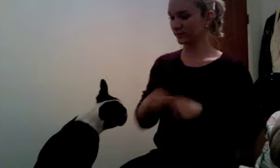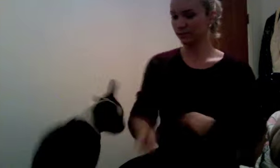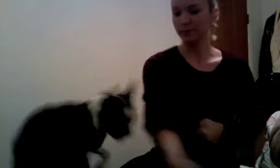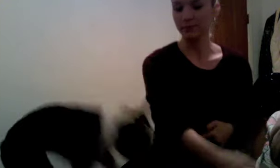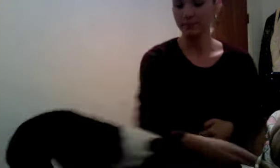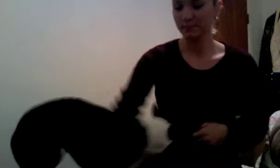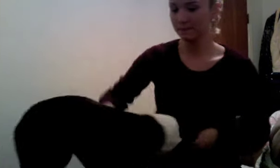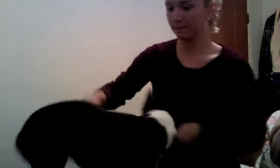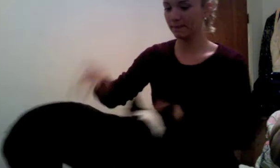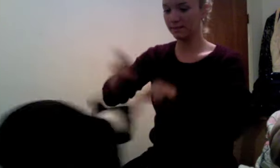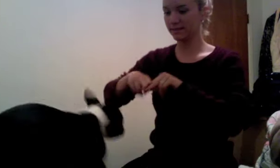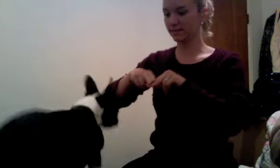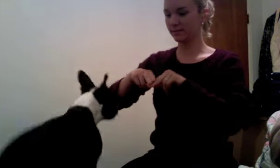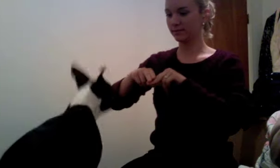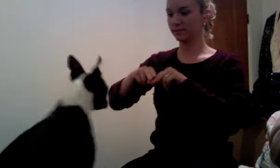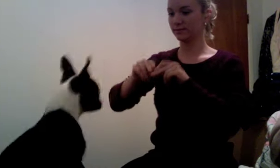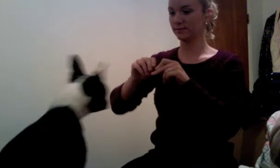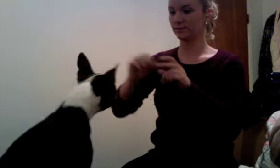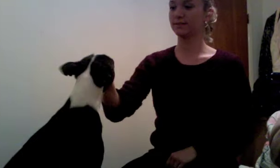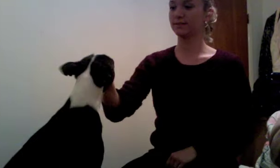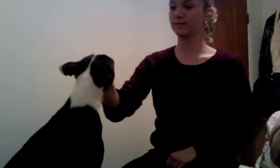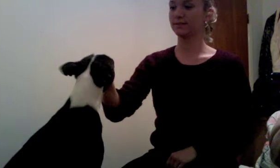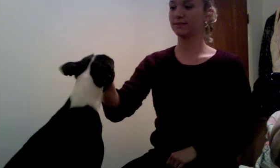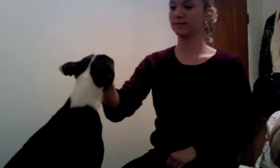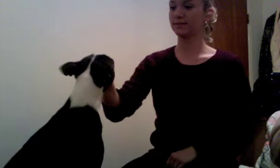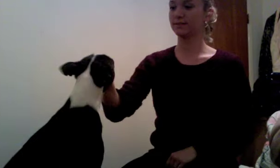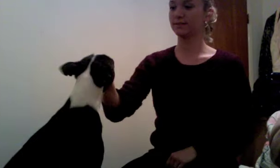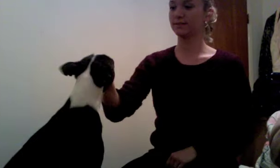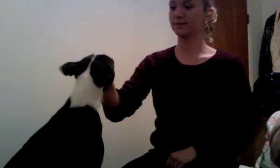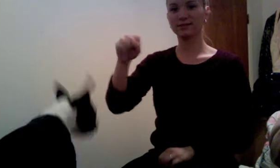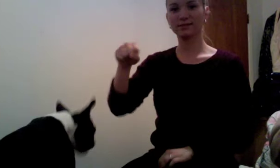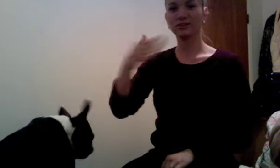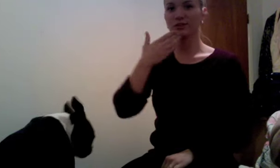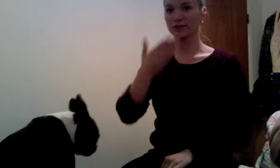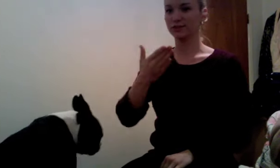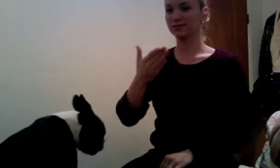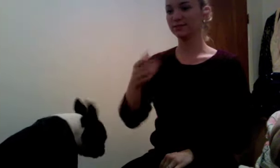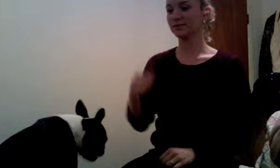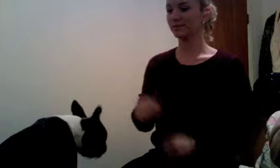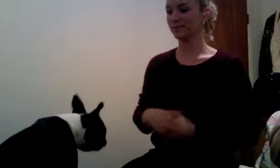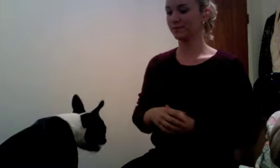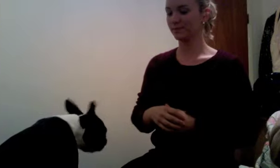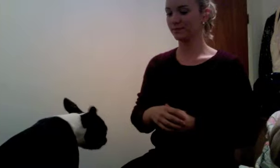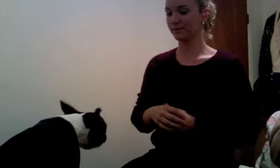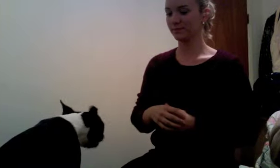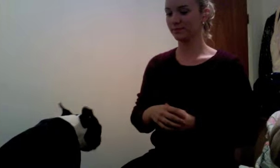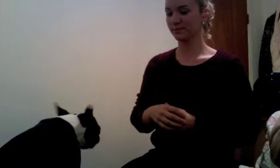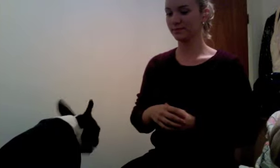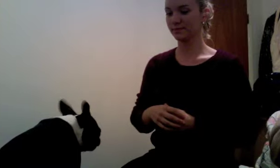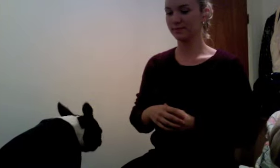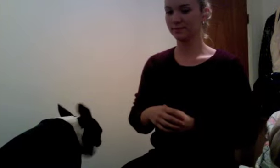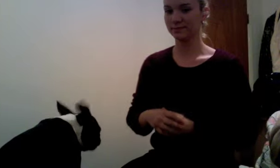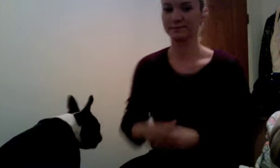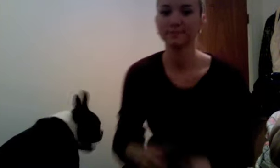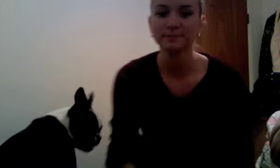Come here. Sit. Yes. Good.